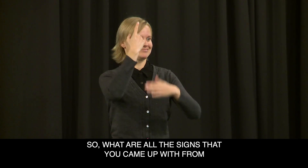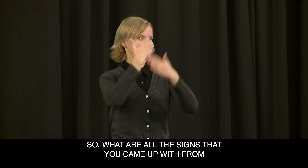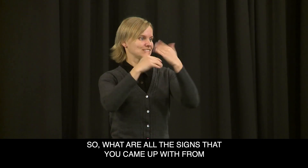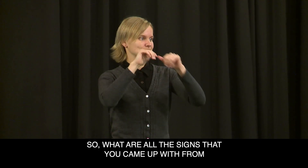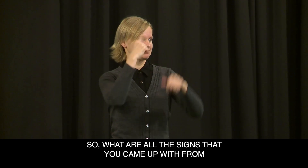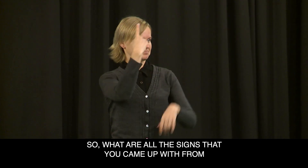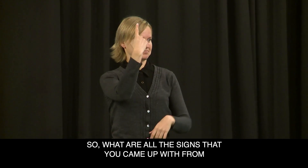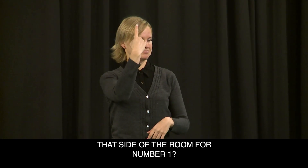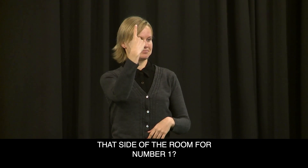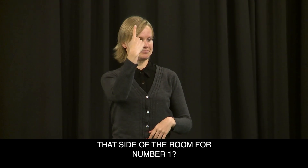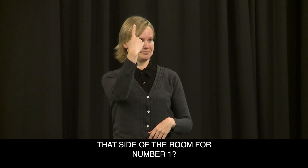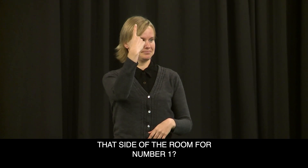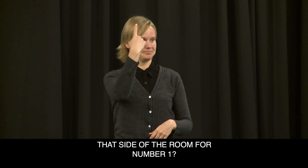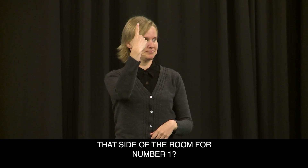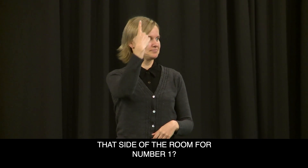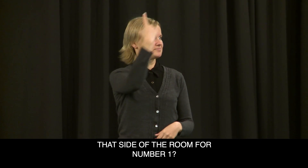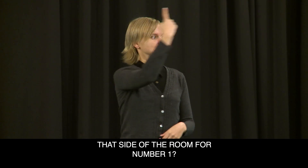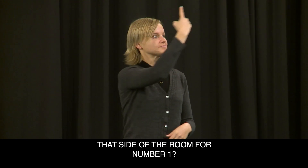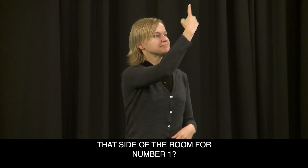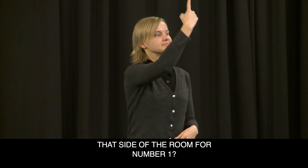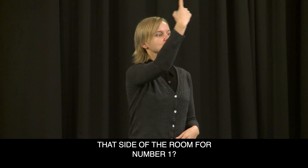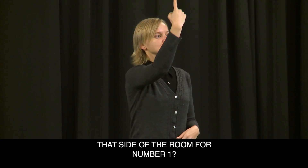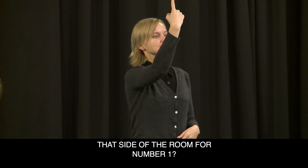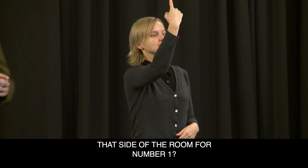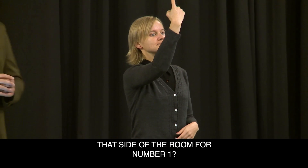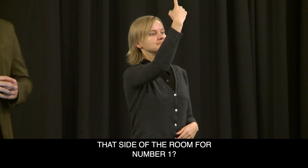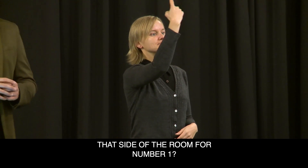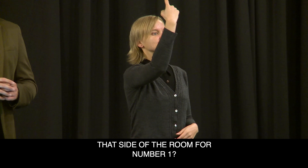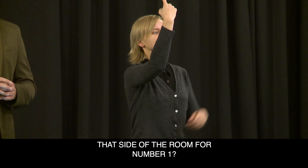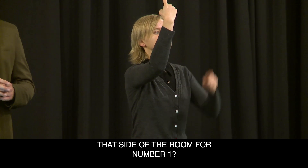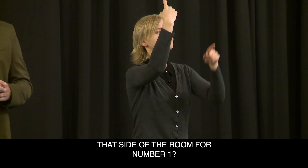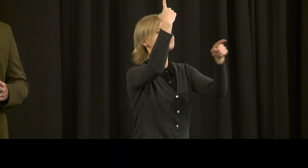came up with from that side of the room for number 1?